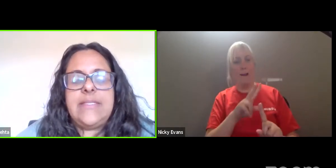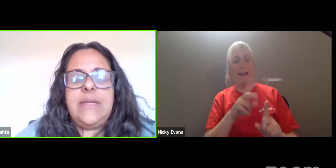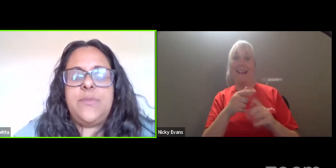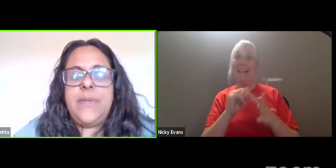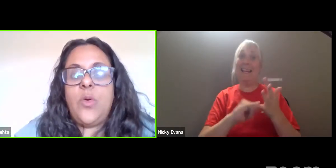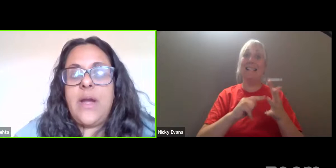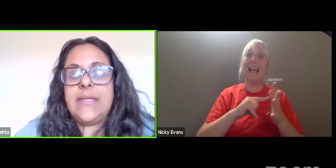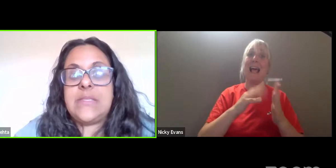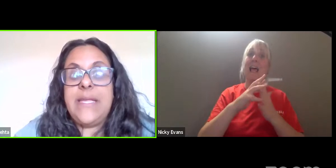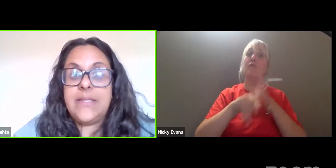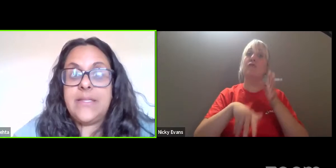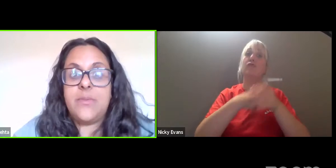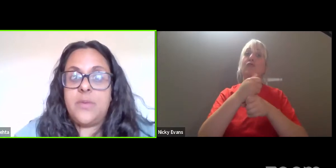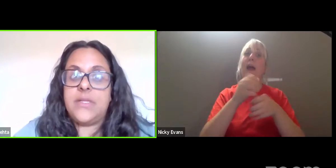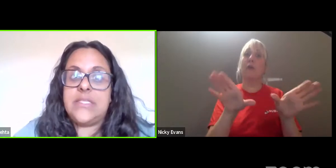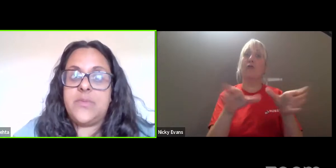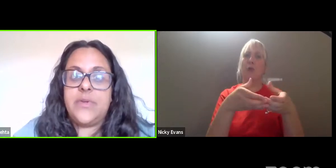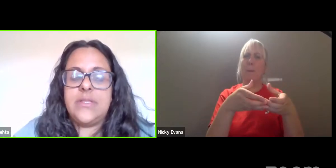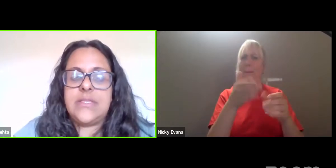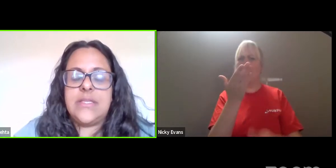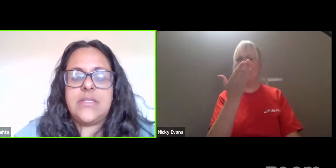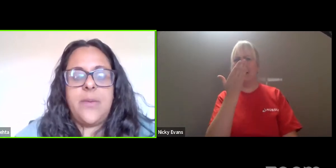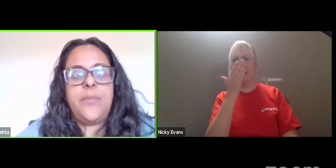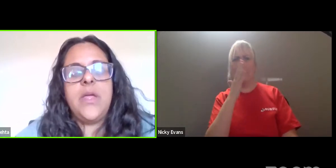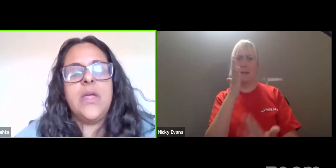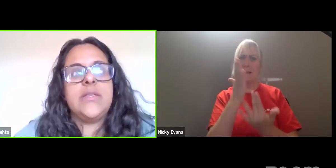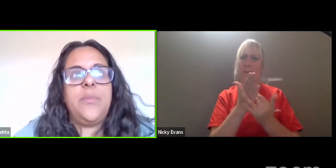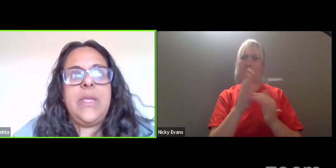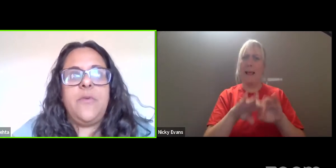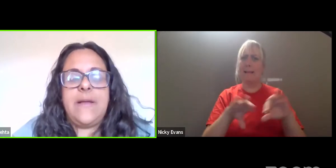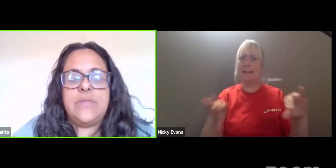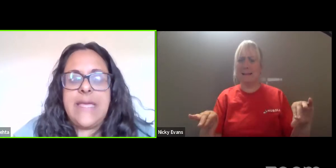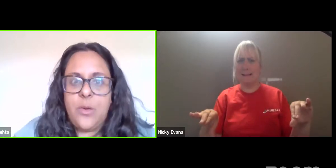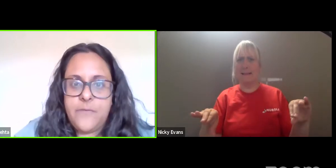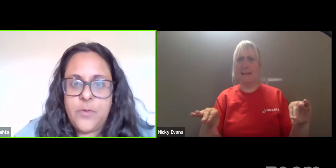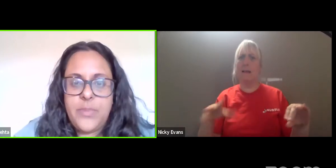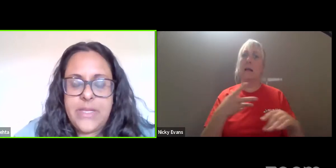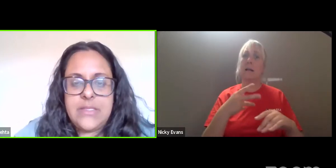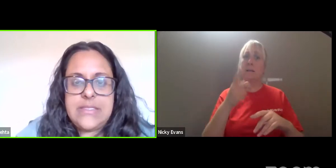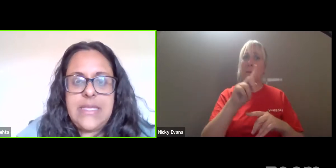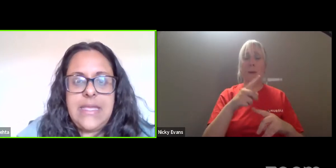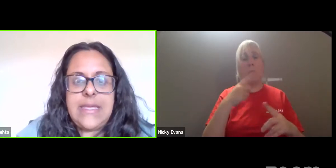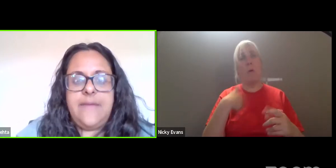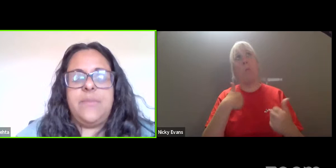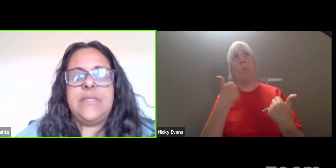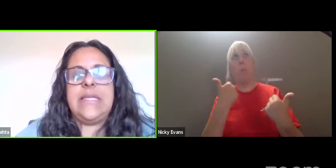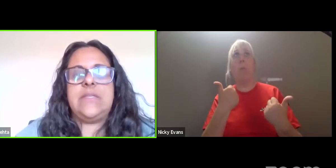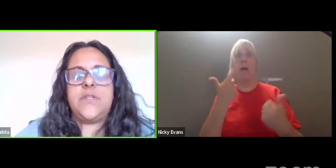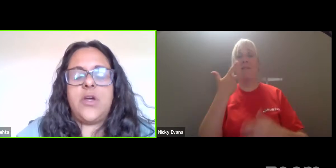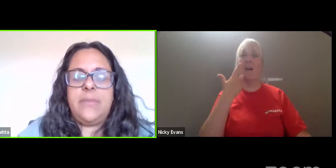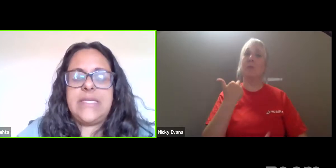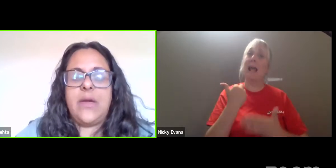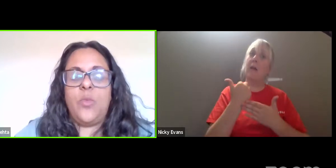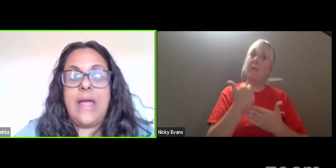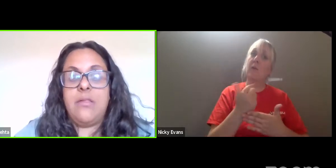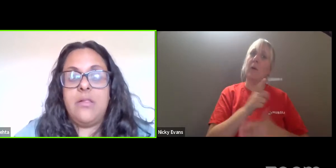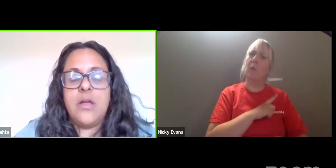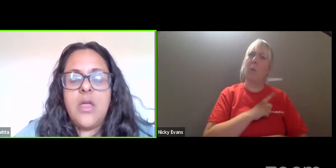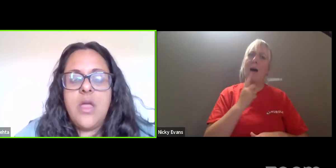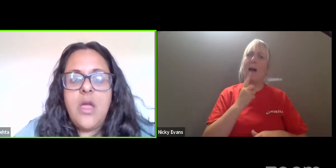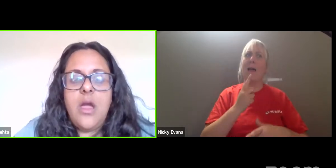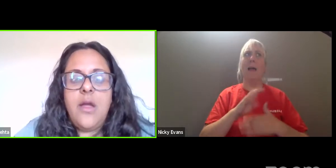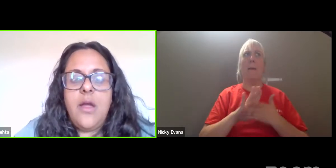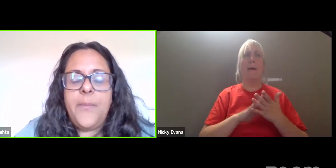and there seemed to be quite a split among participants, that some people found it helpful because it gave them a sense of time to get